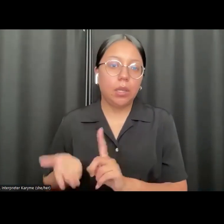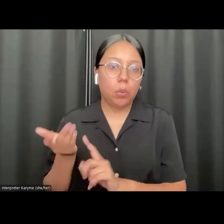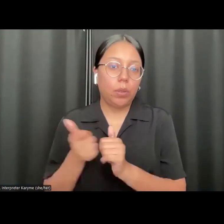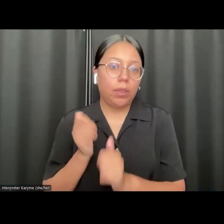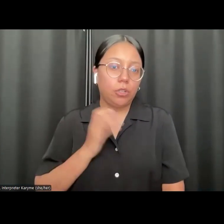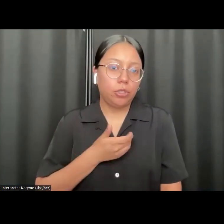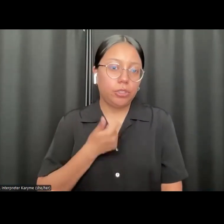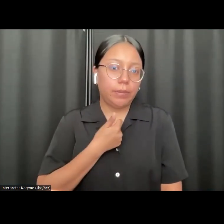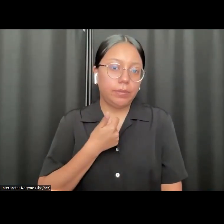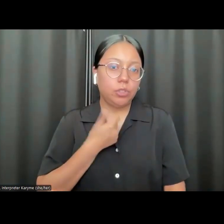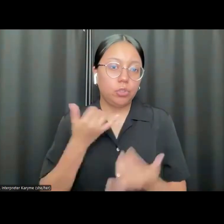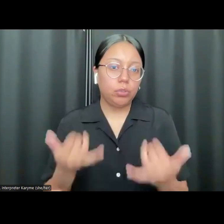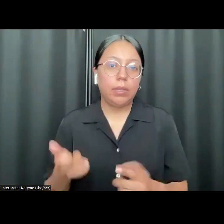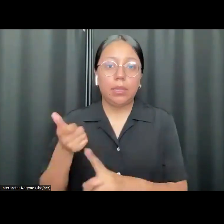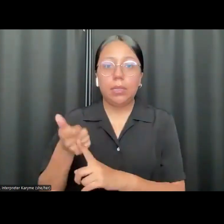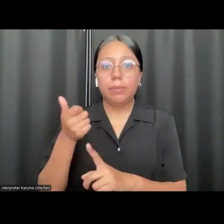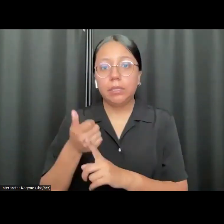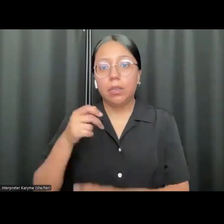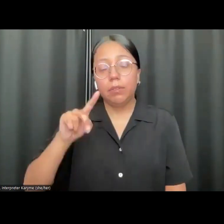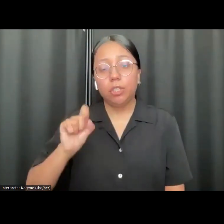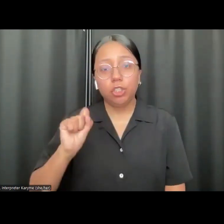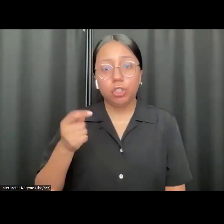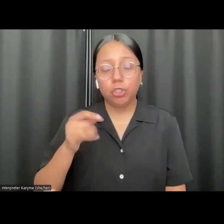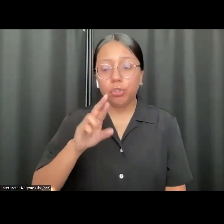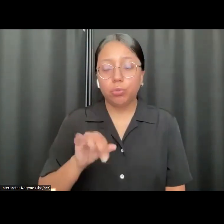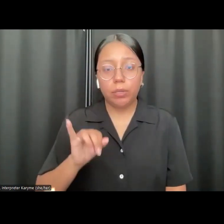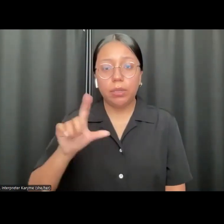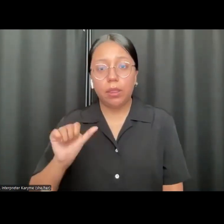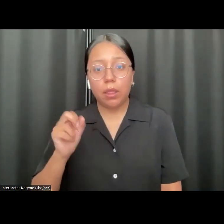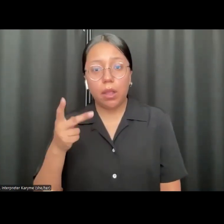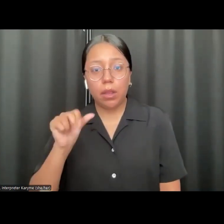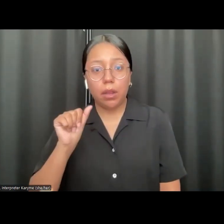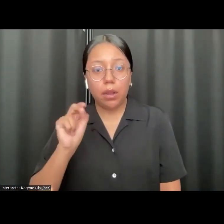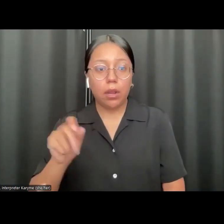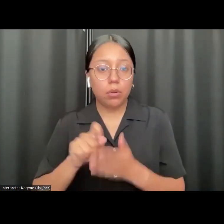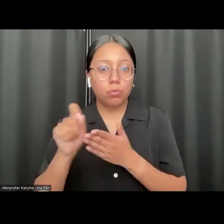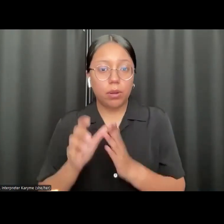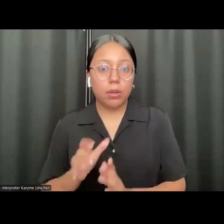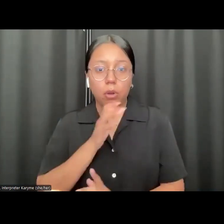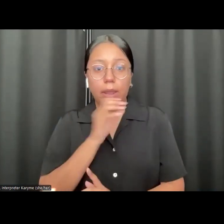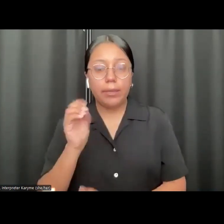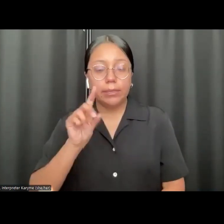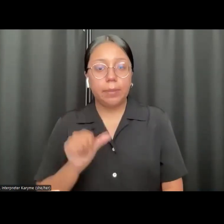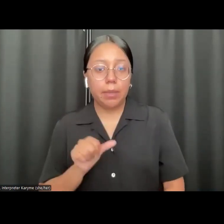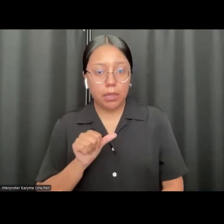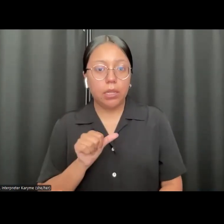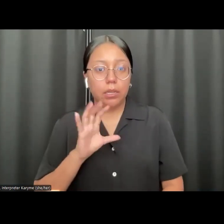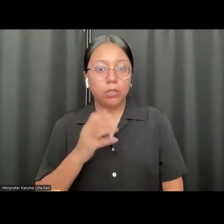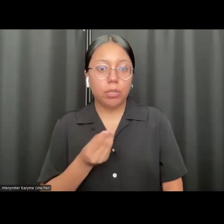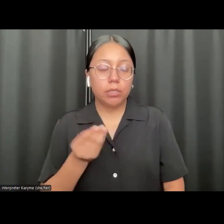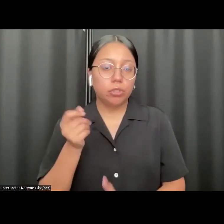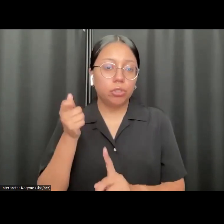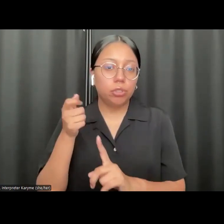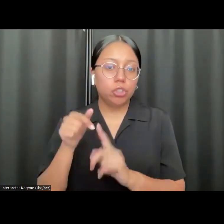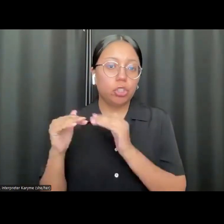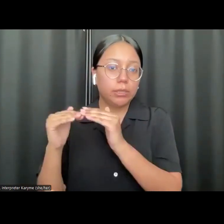Sri Lankan, Irish, and Galician writer, disability and transformative justice movement worker slash